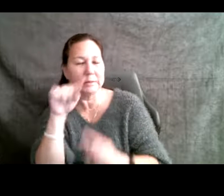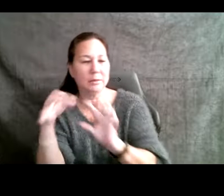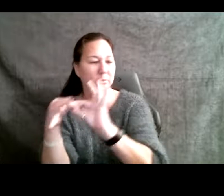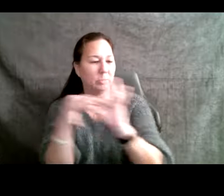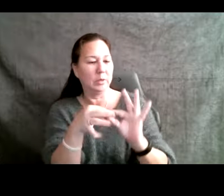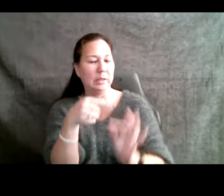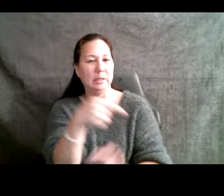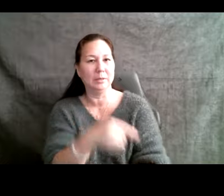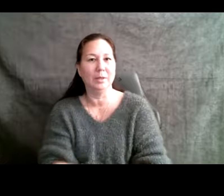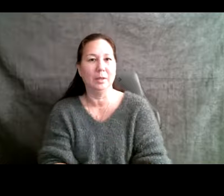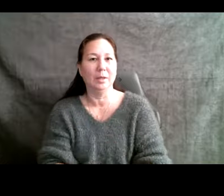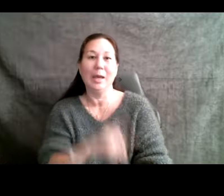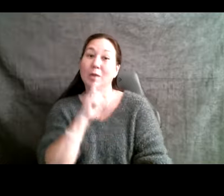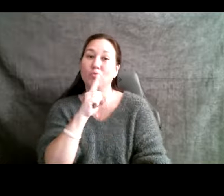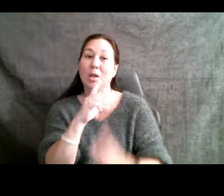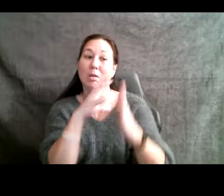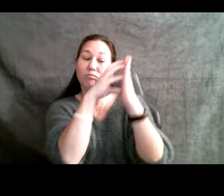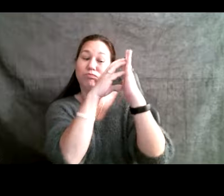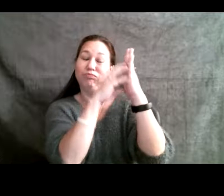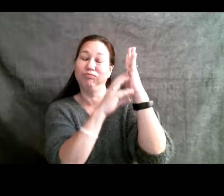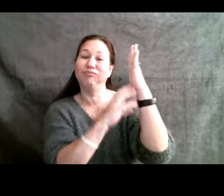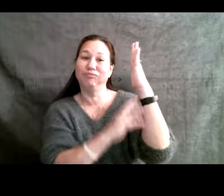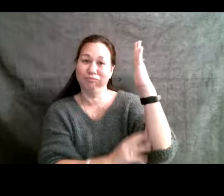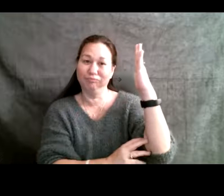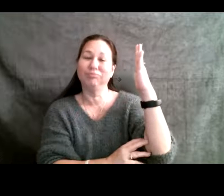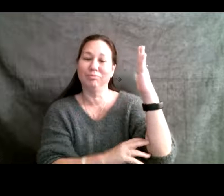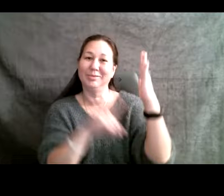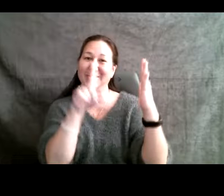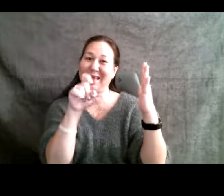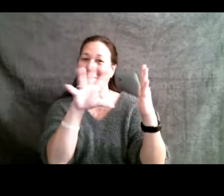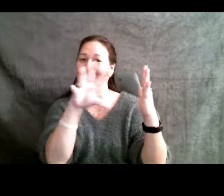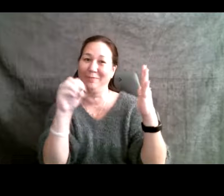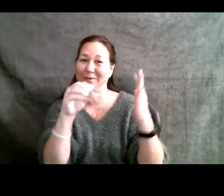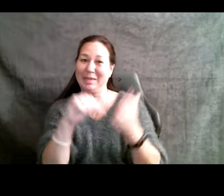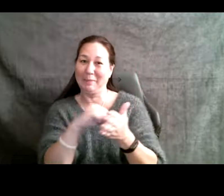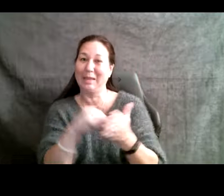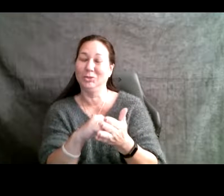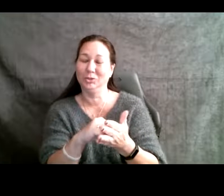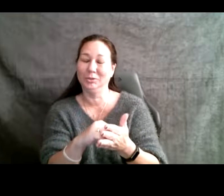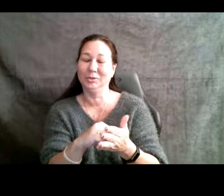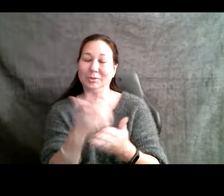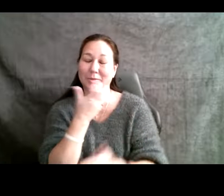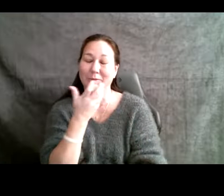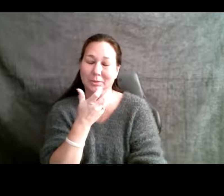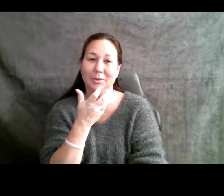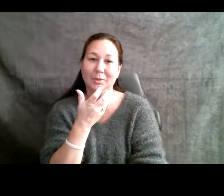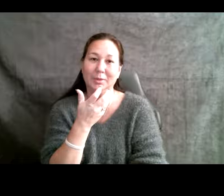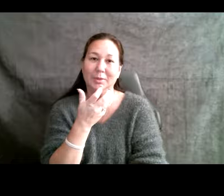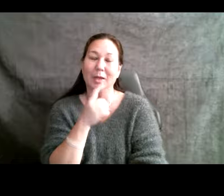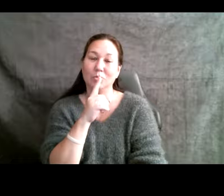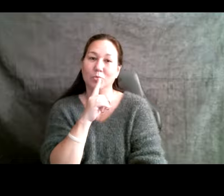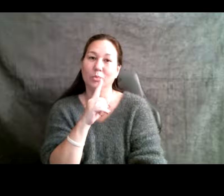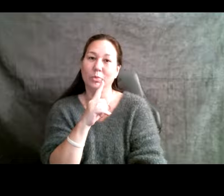Thank you. It's a long document. I will tell you it's about 150 pages. So it is a pretty